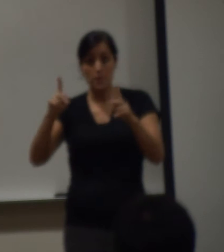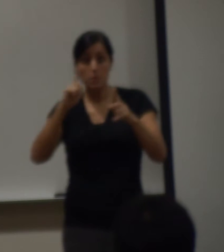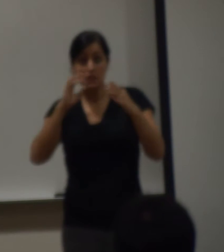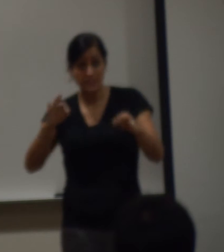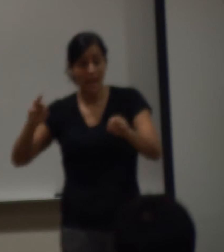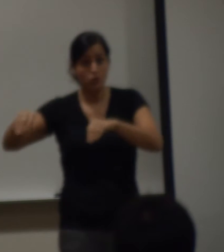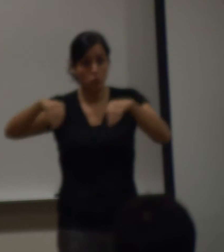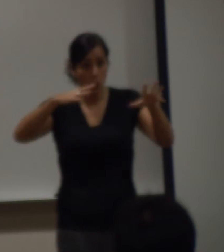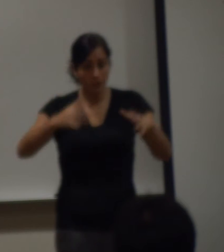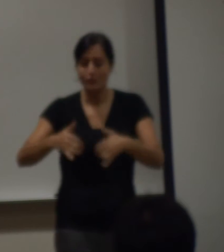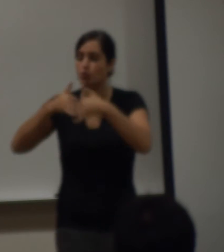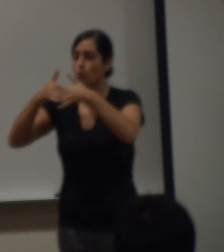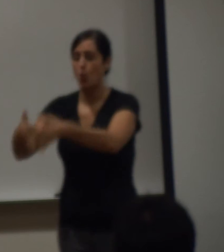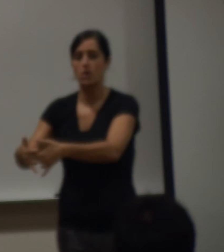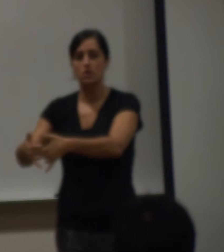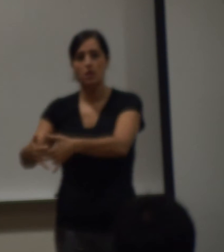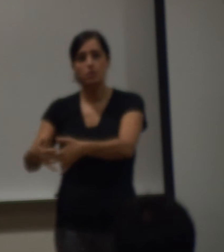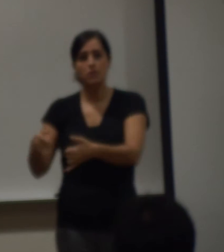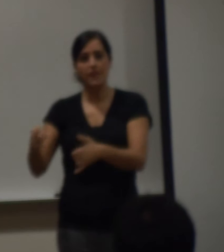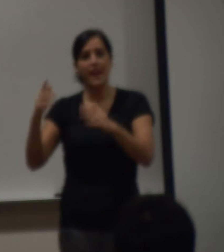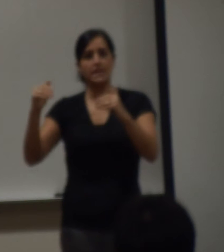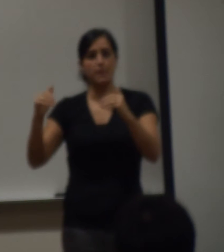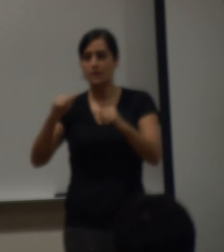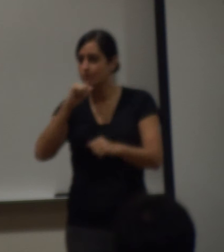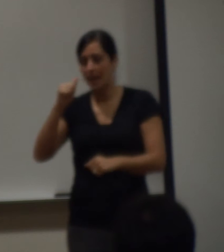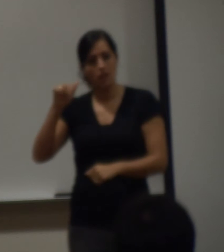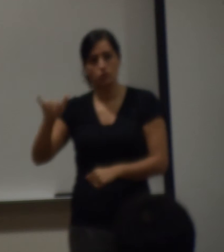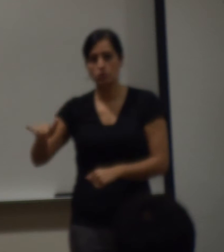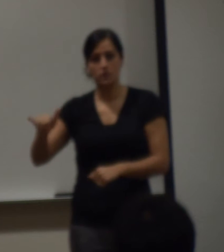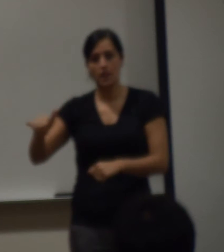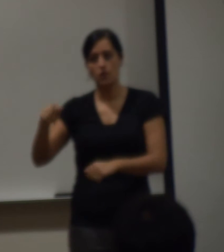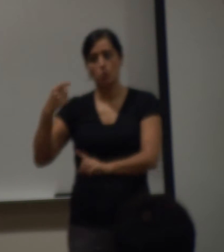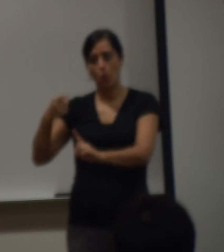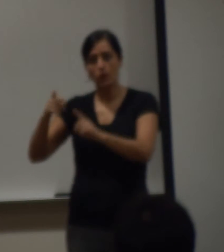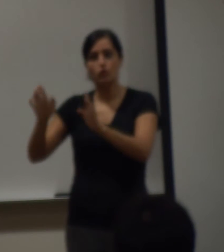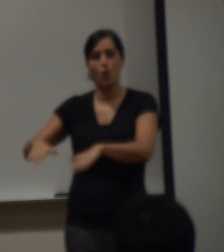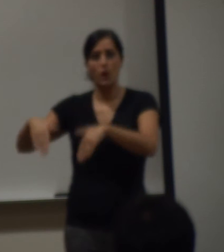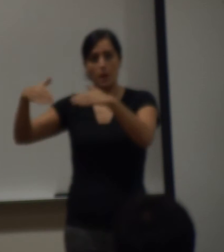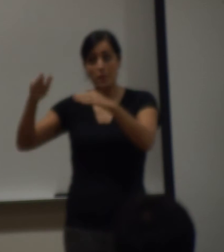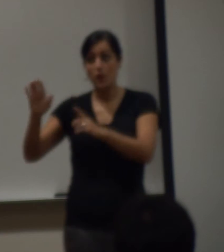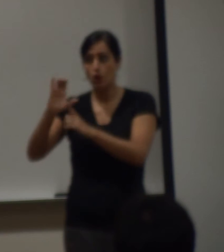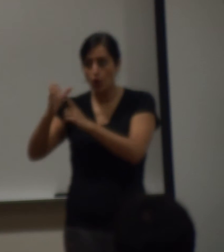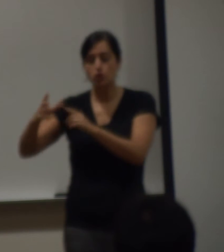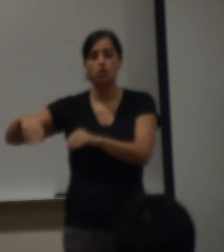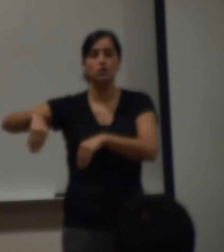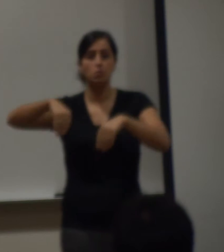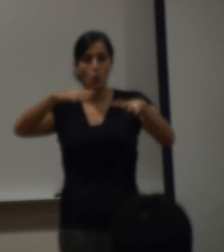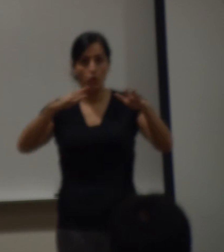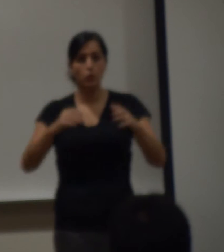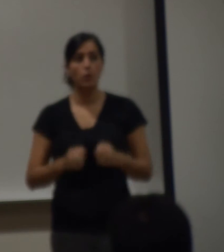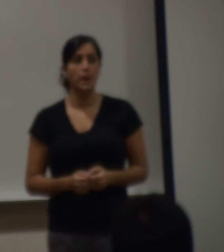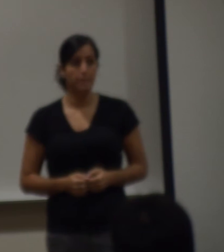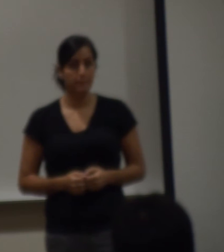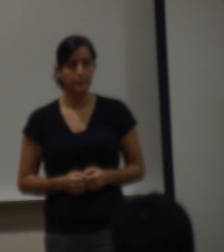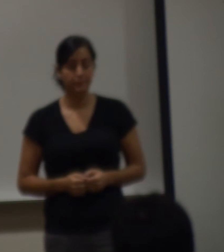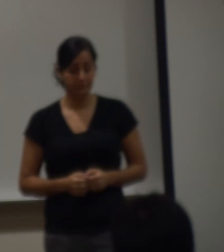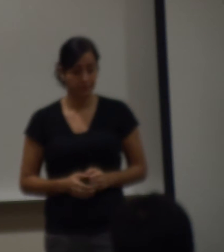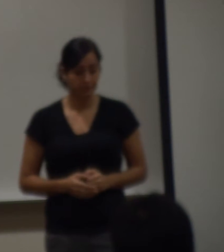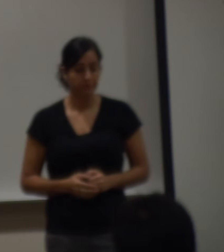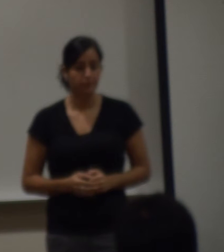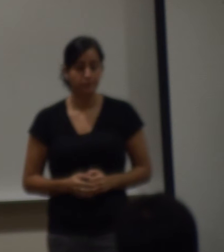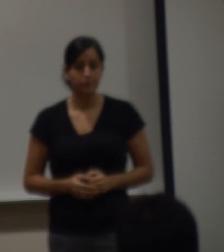It's expected. Many of us who have been in a hospital have been served and